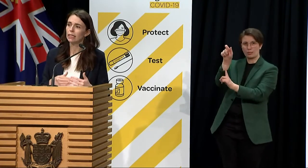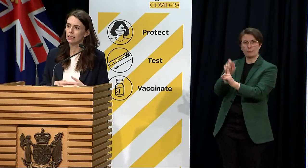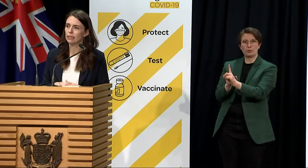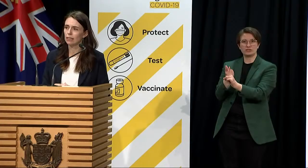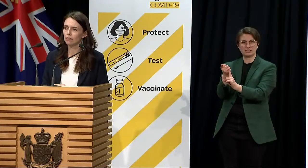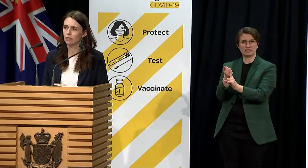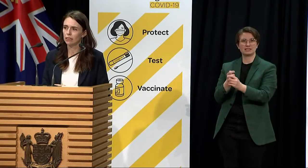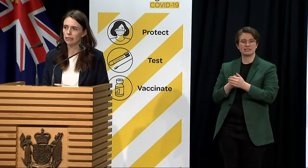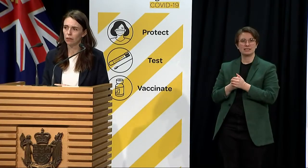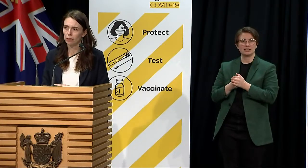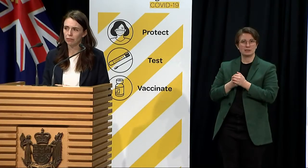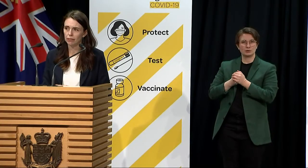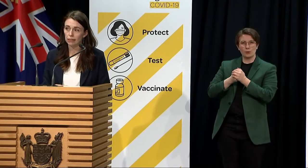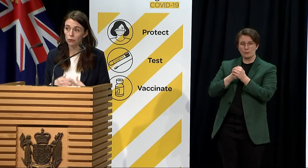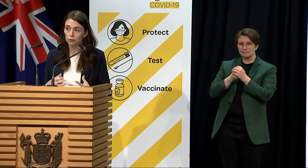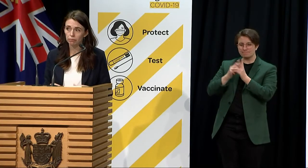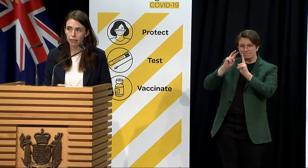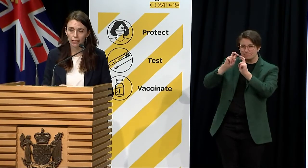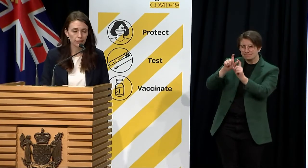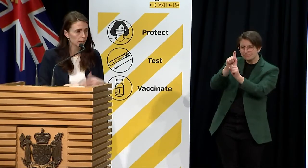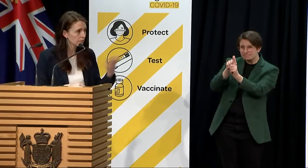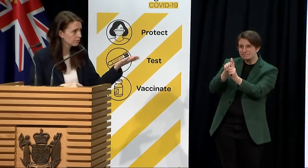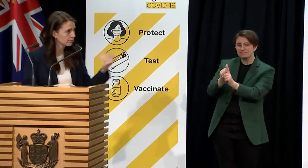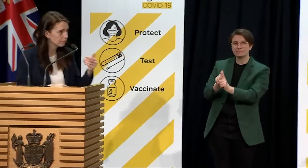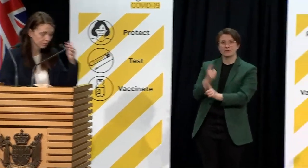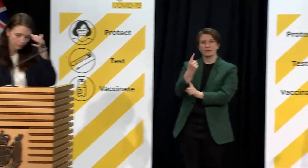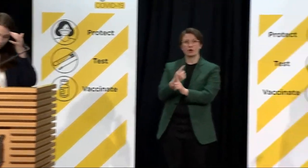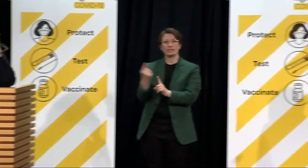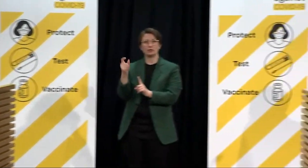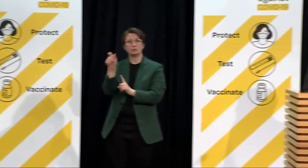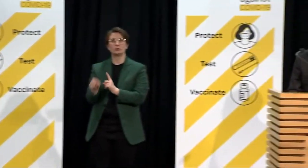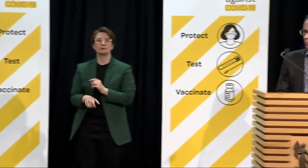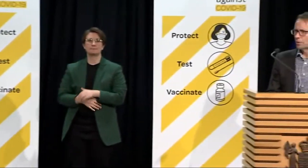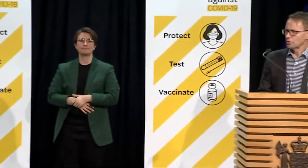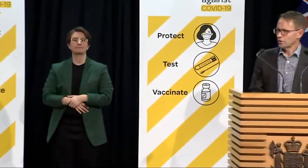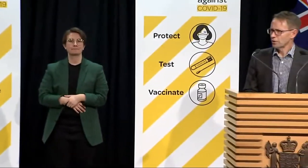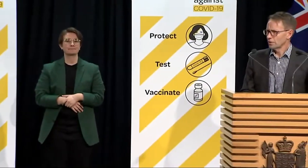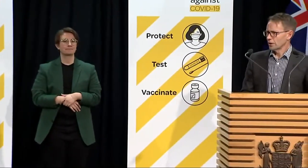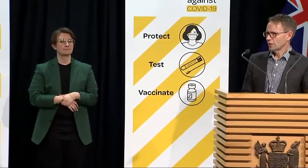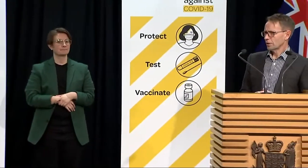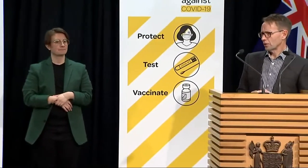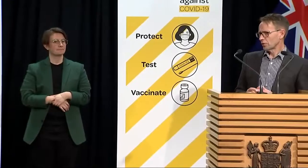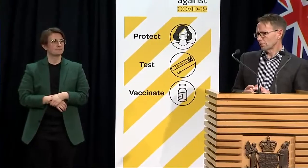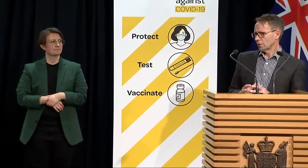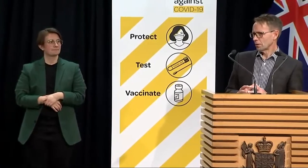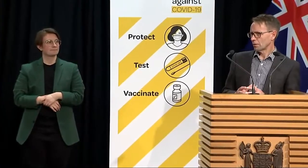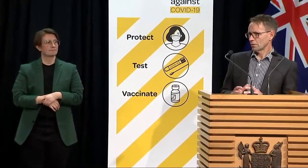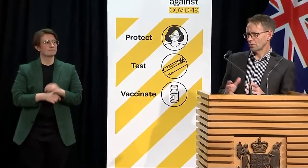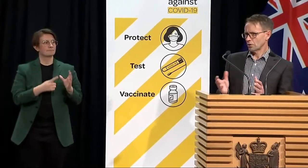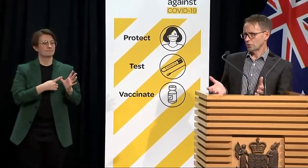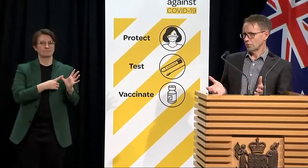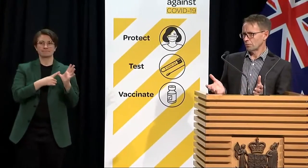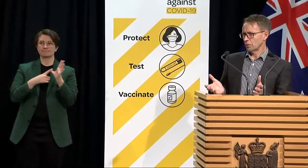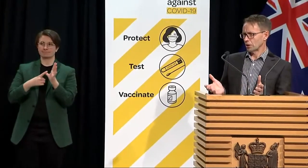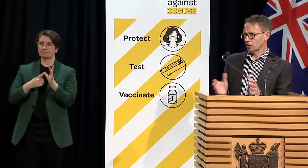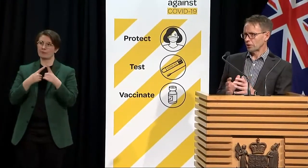we really get into that level of detail with every single case. Thanks, Prime Minister. The other thing is, and I tried by including